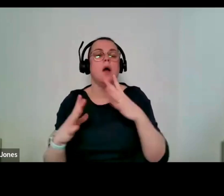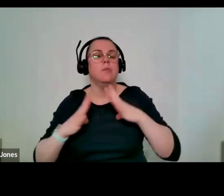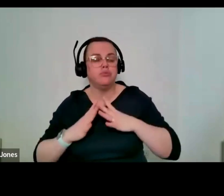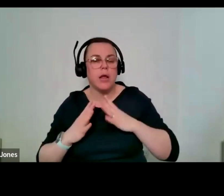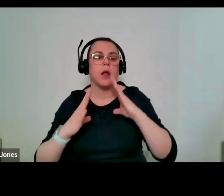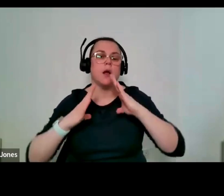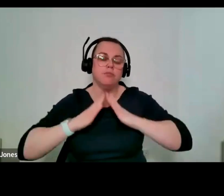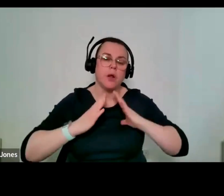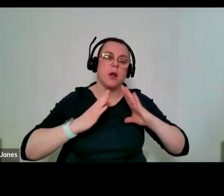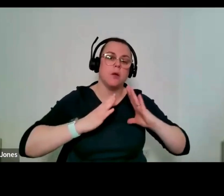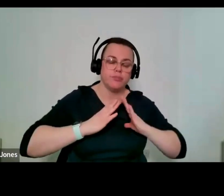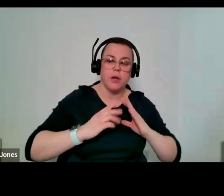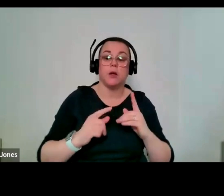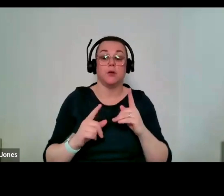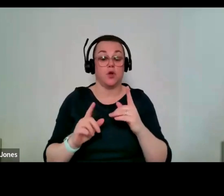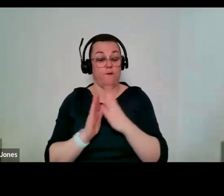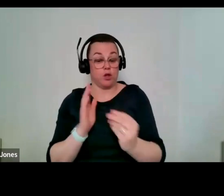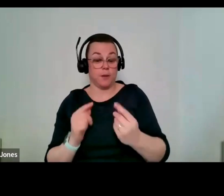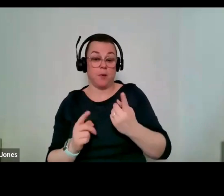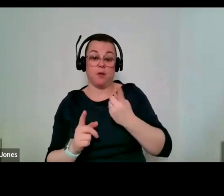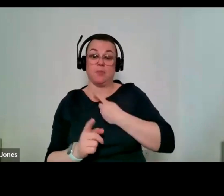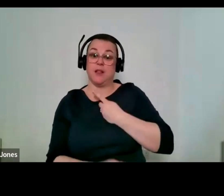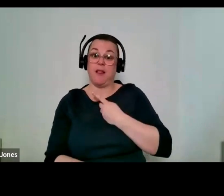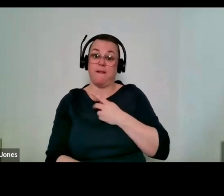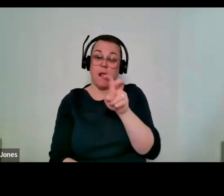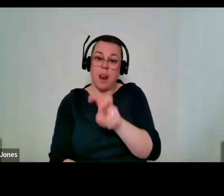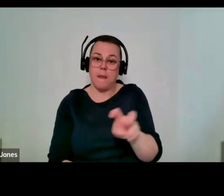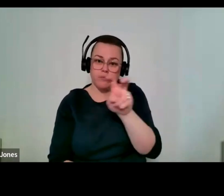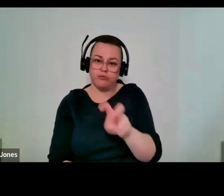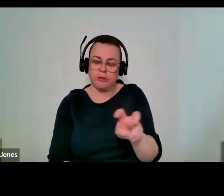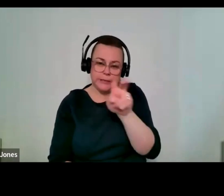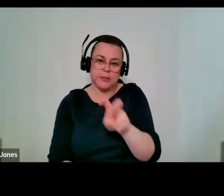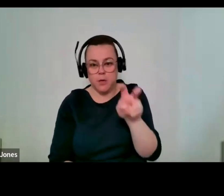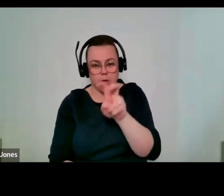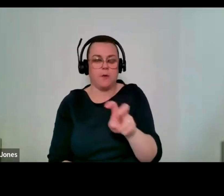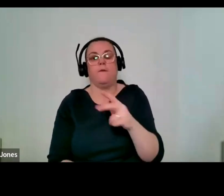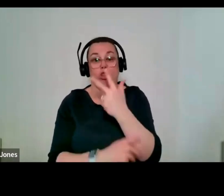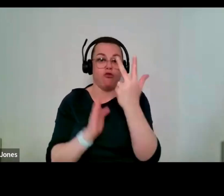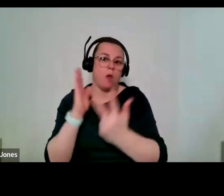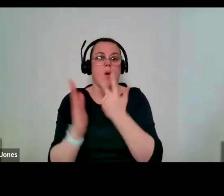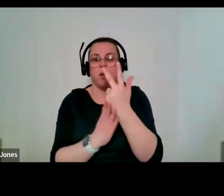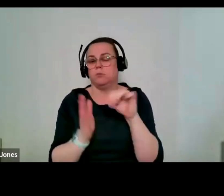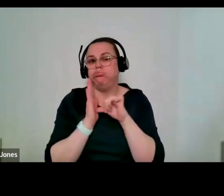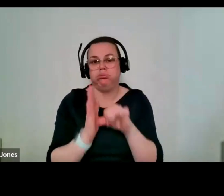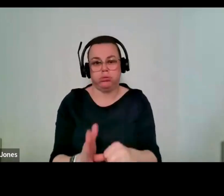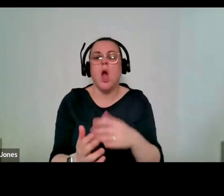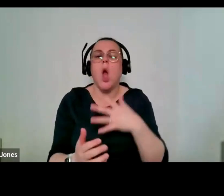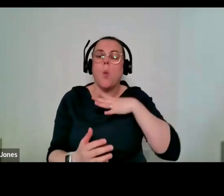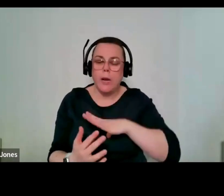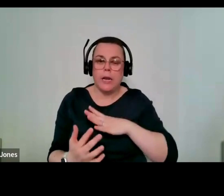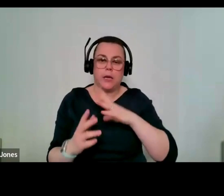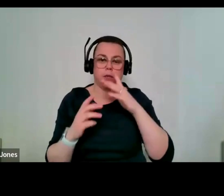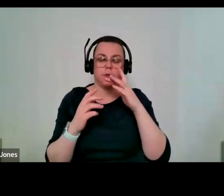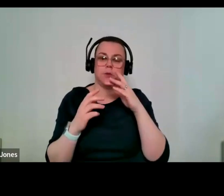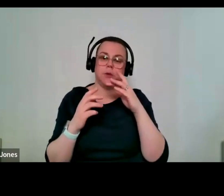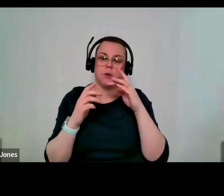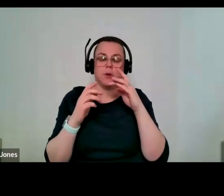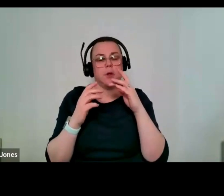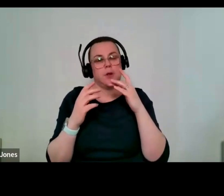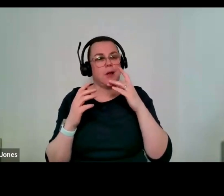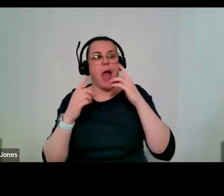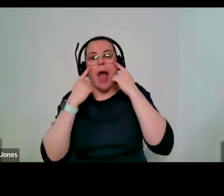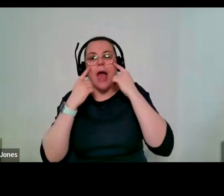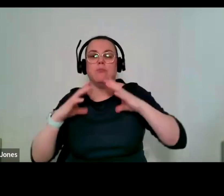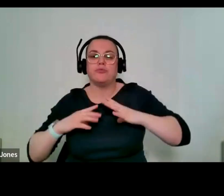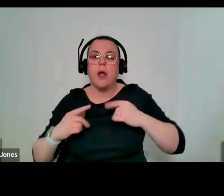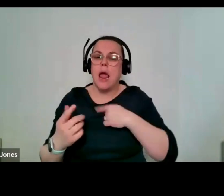for people who lip read like myself, it's really hard work, lip reading all the time. We need our break. Also really